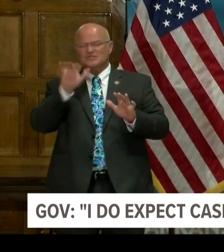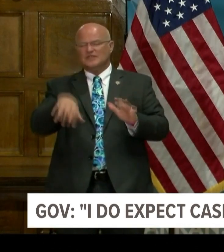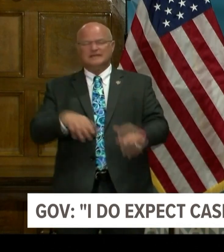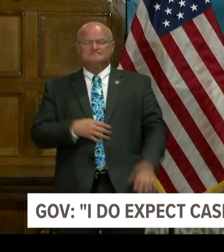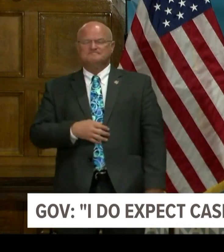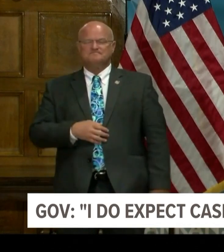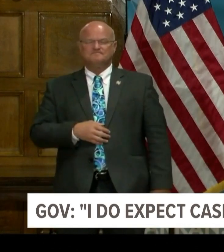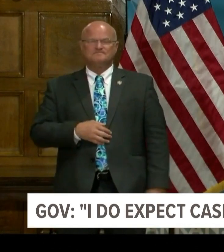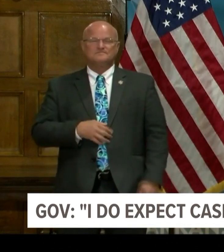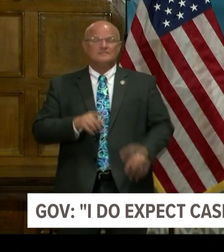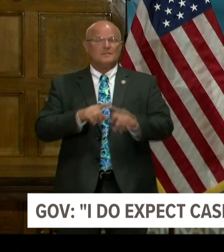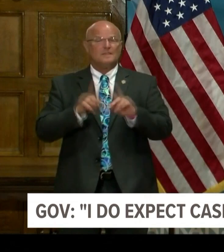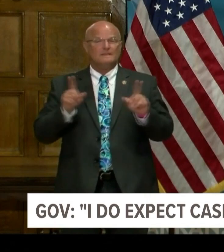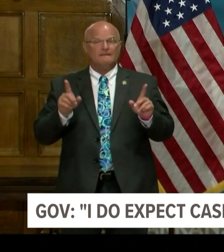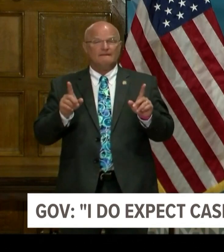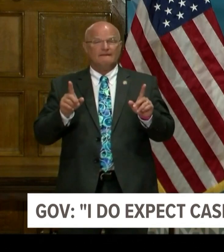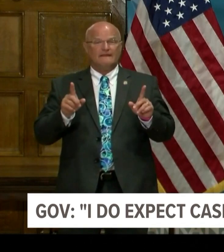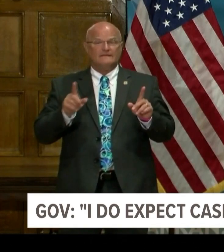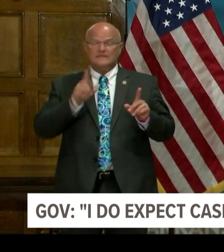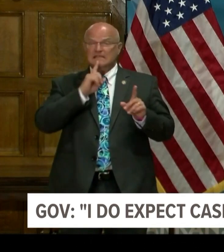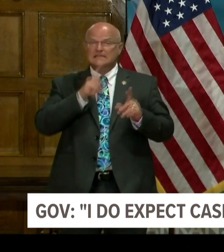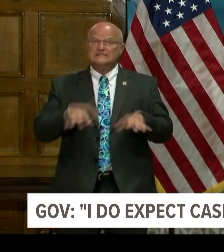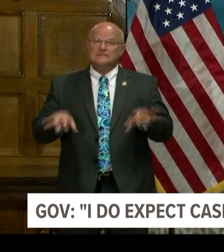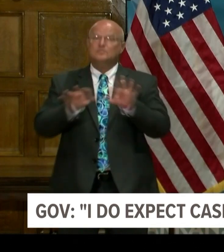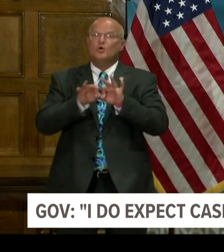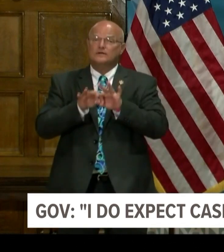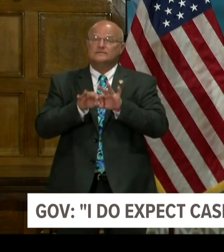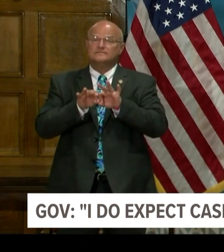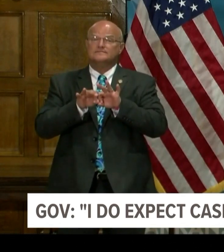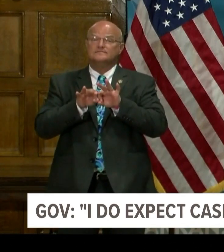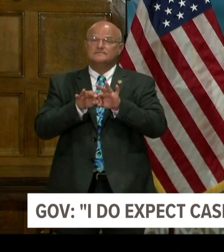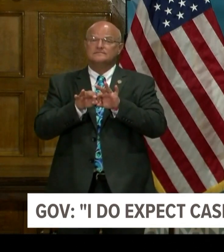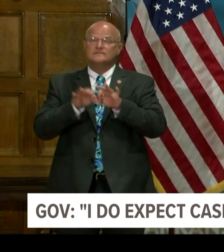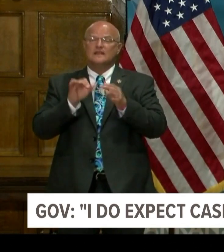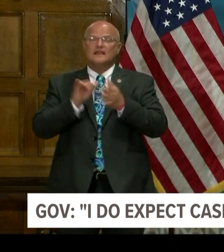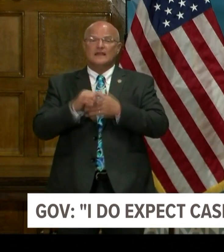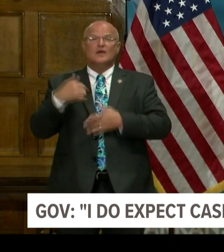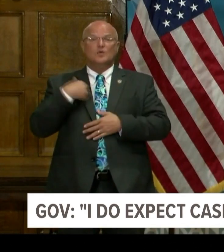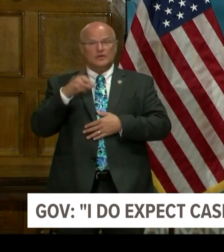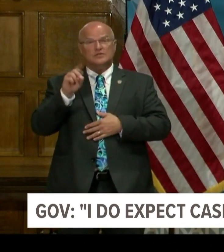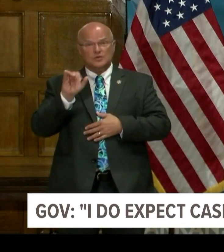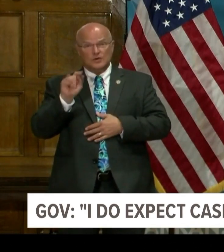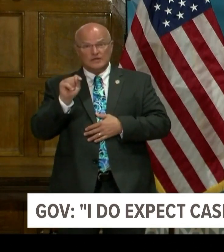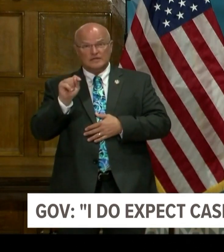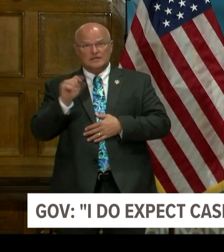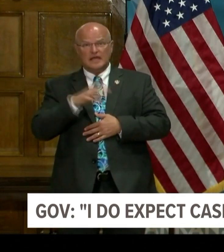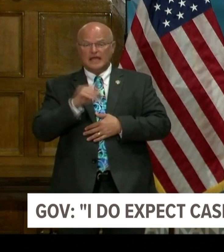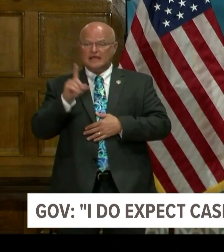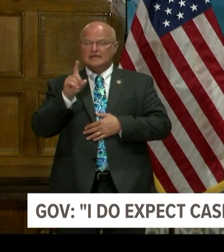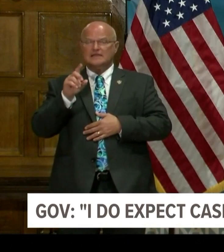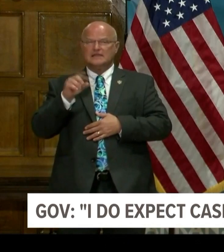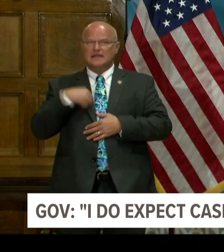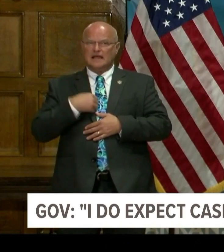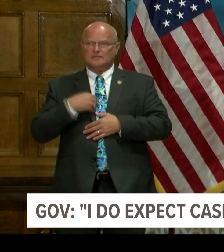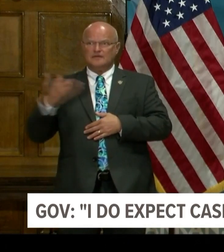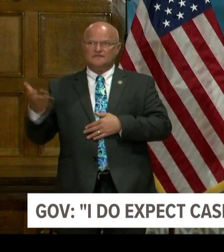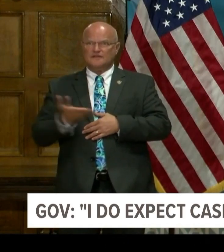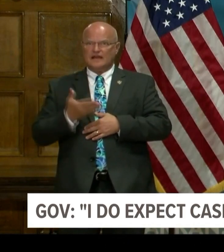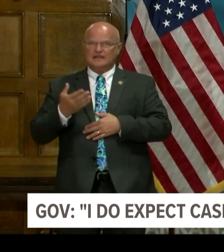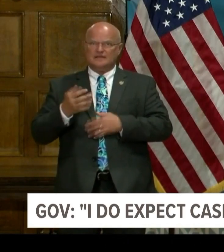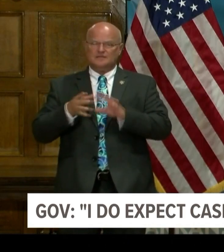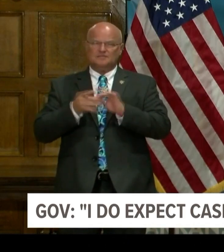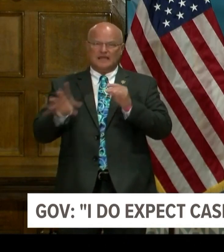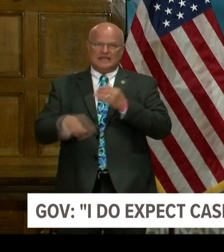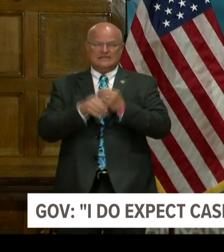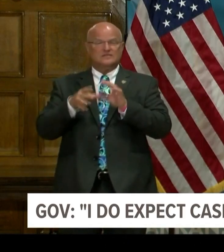to do that. But it is important that we do it. And just as and I'm going to invite him to come